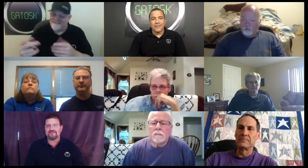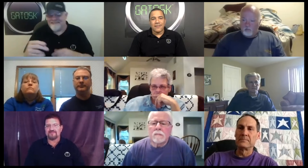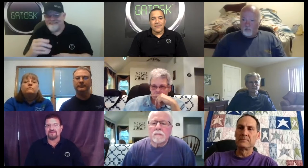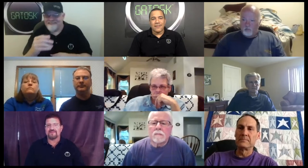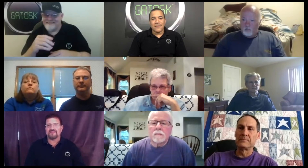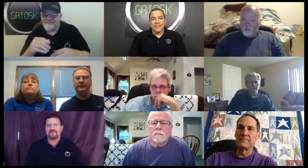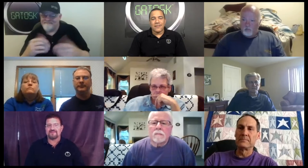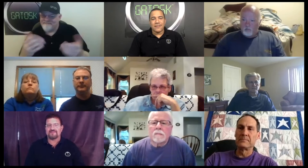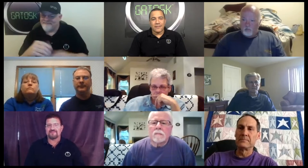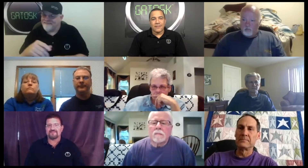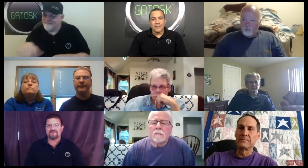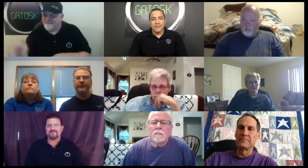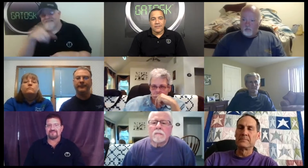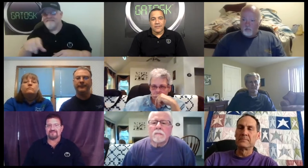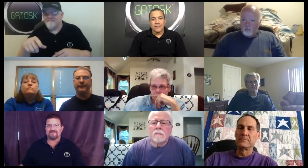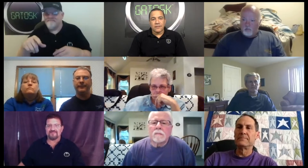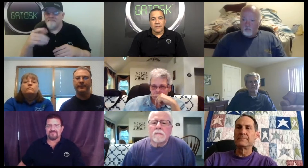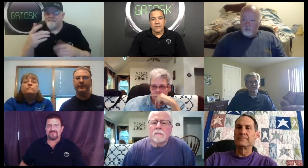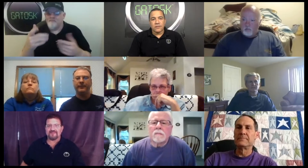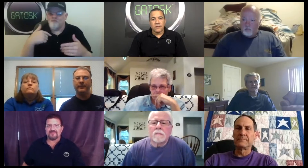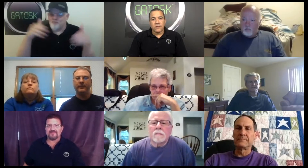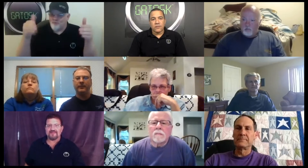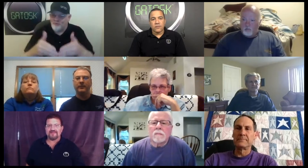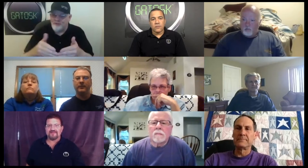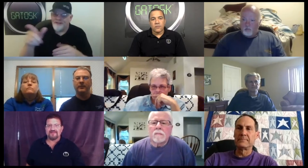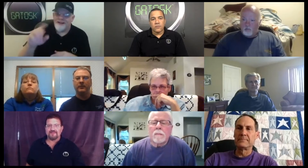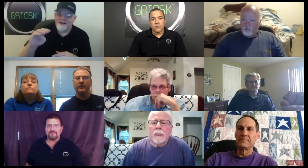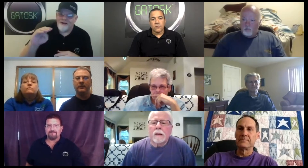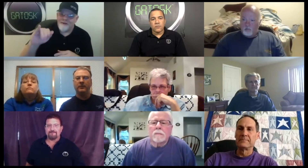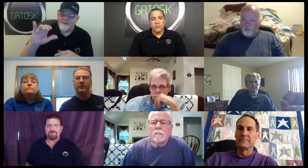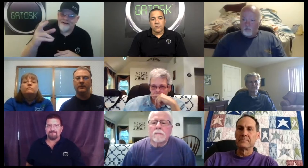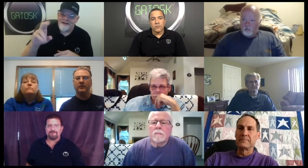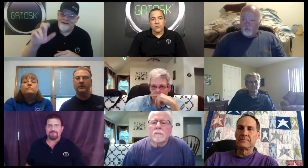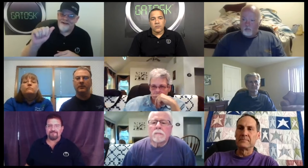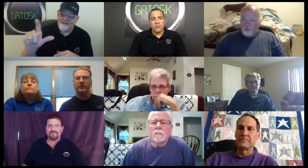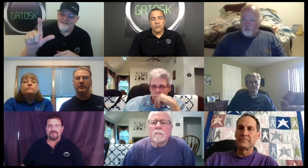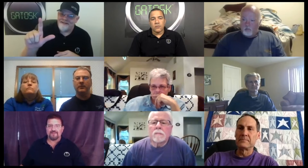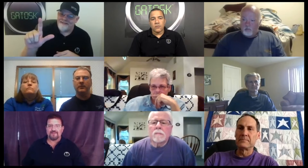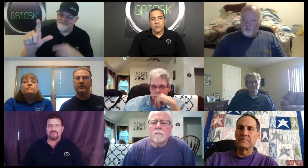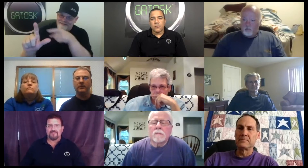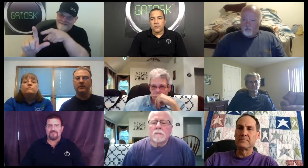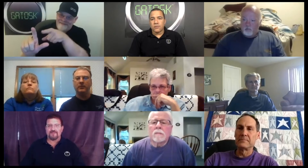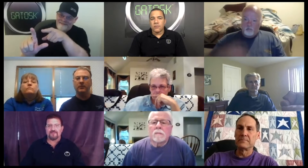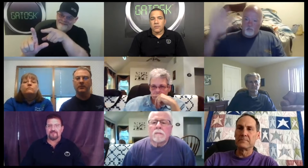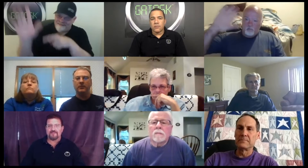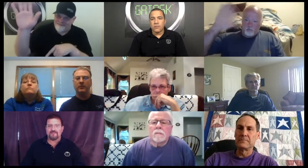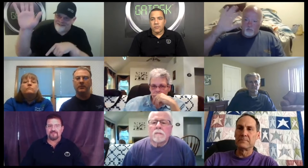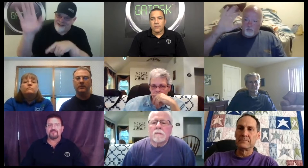guys over the last 2 weeks, and I'm going to go ahead and introduce Michael over here. Wave.